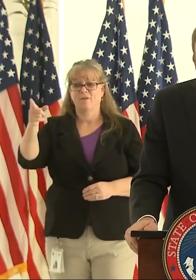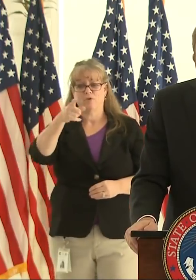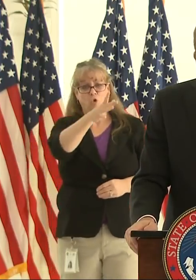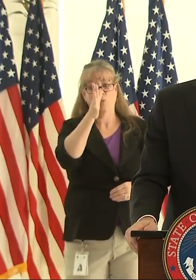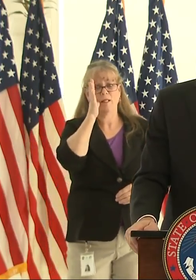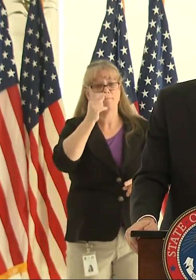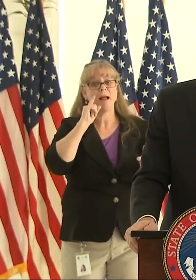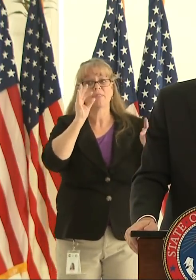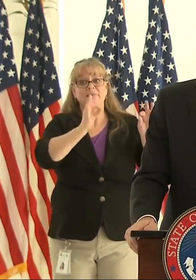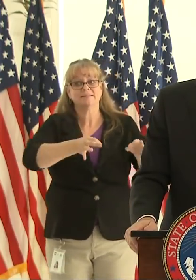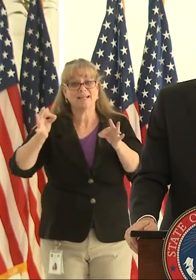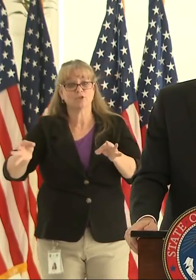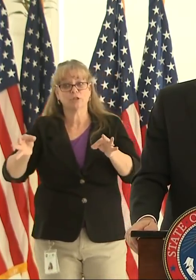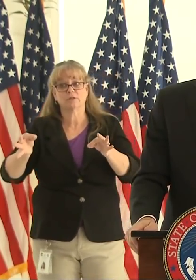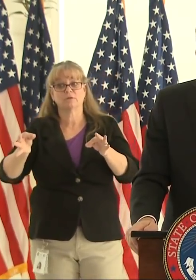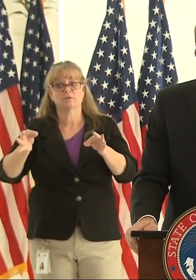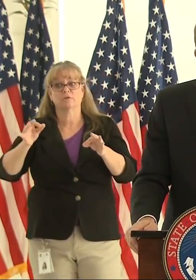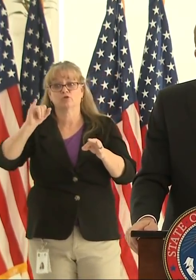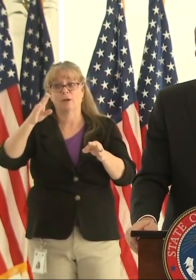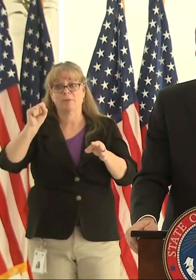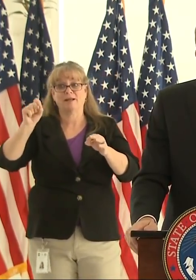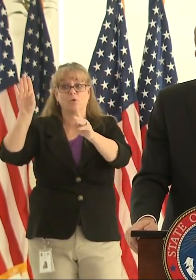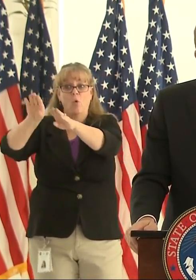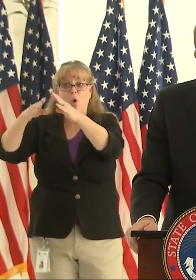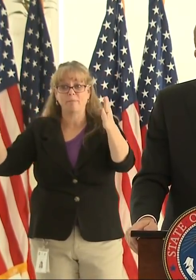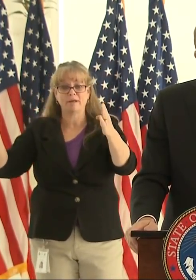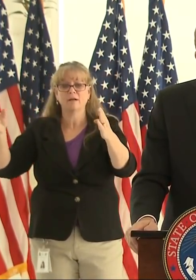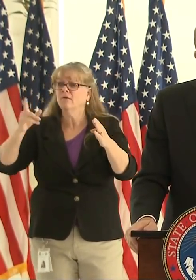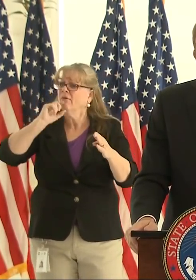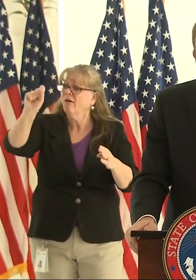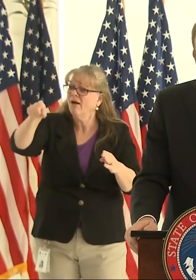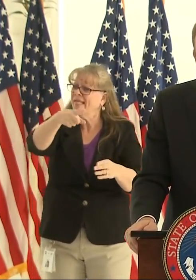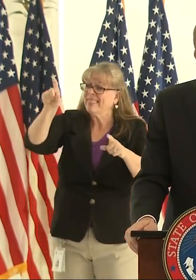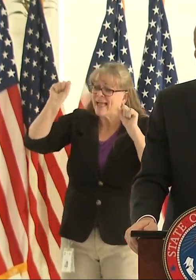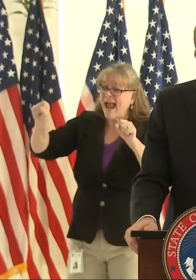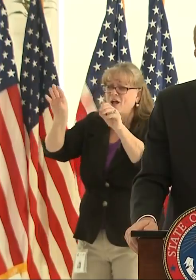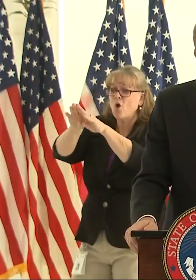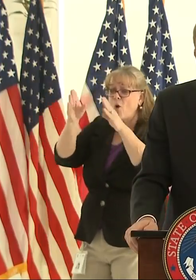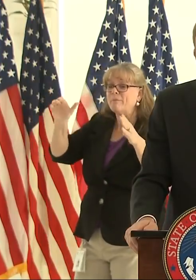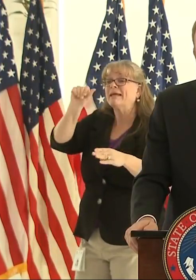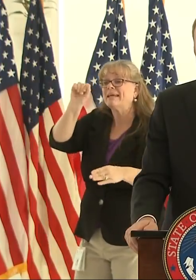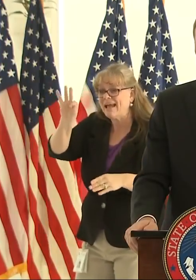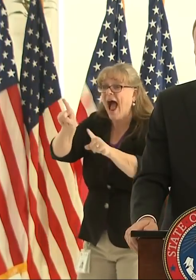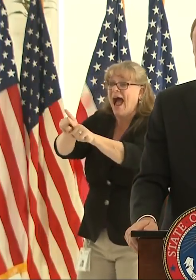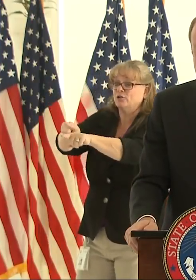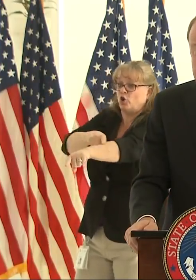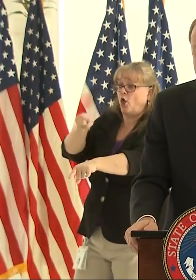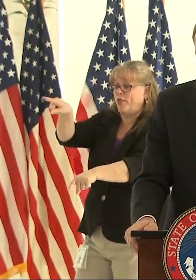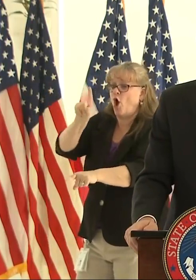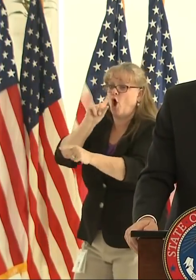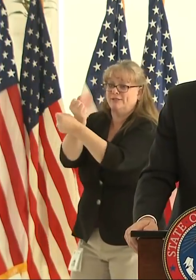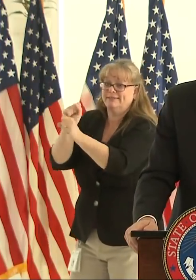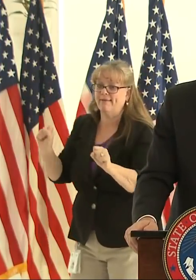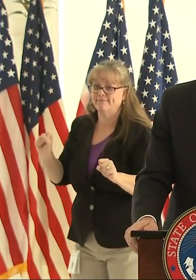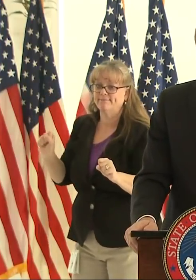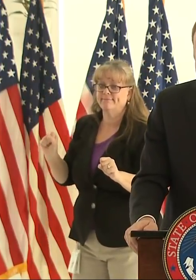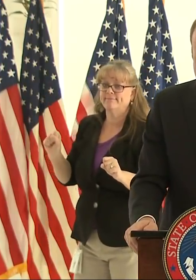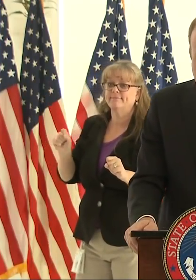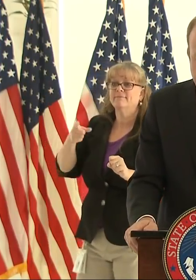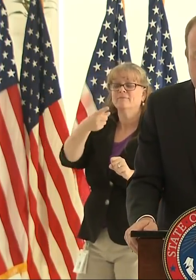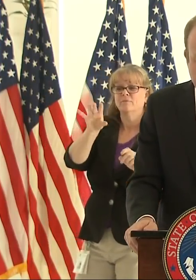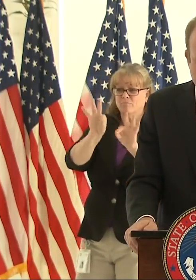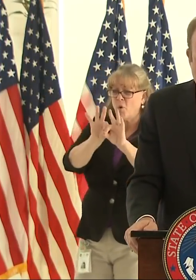They can open when it's safe for the workers, and when they make sure that the workers are screened and they can get back to work. We're working with the administration. Actually, I reiterated to the Vice